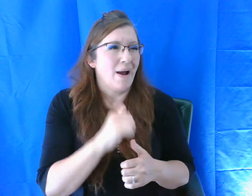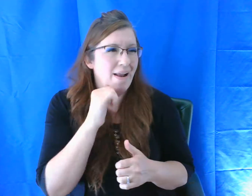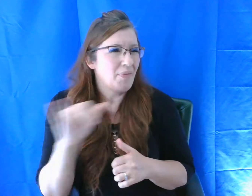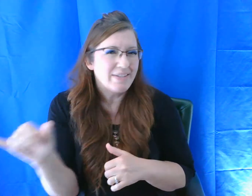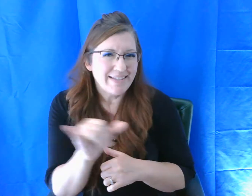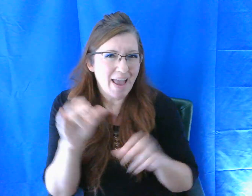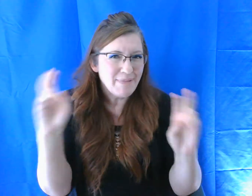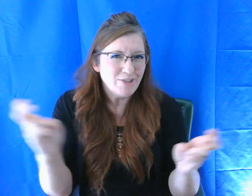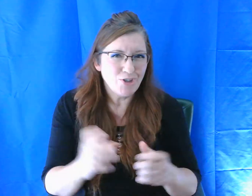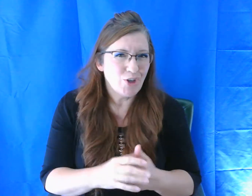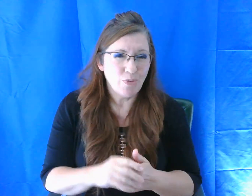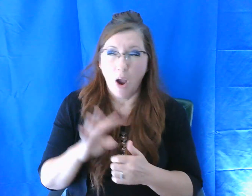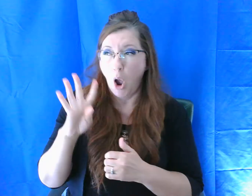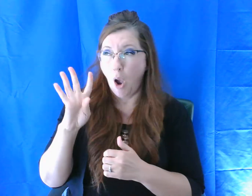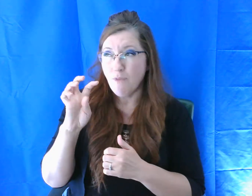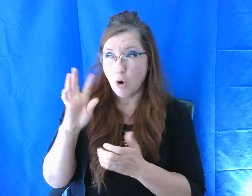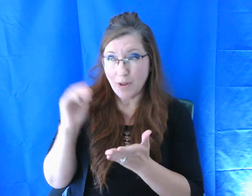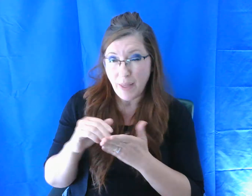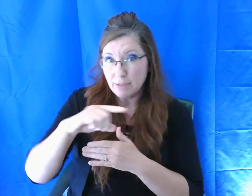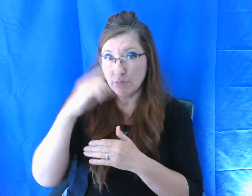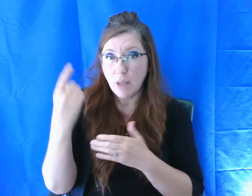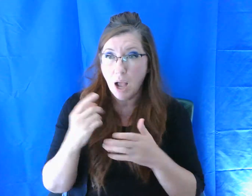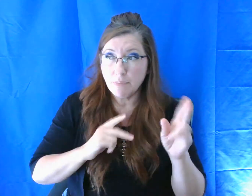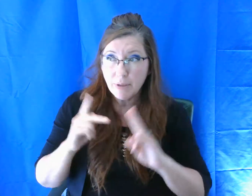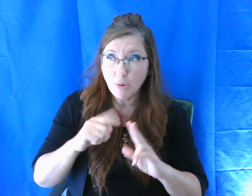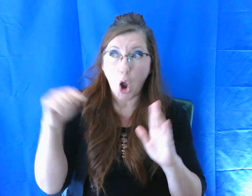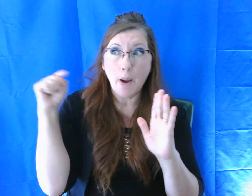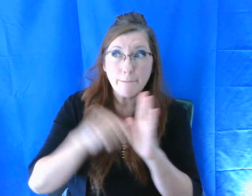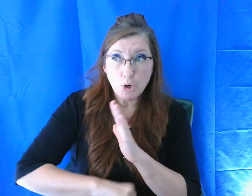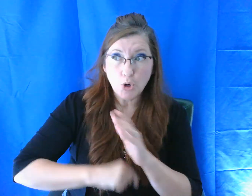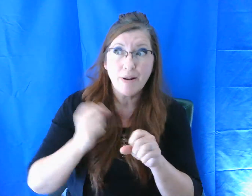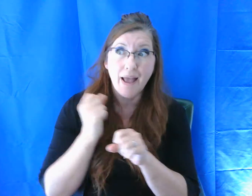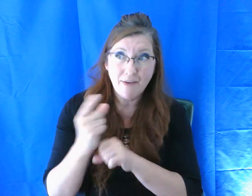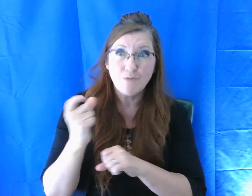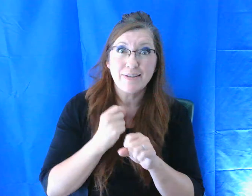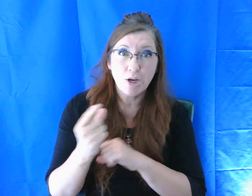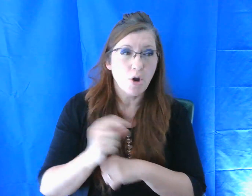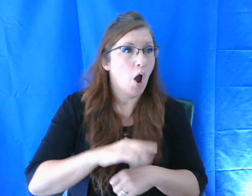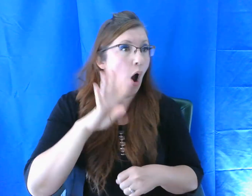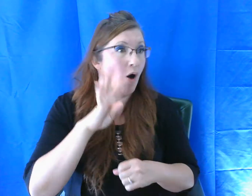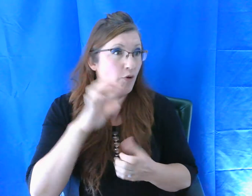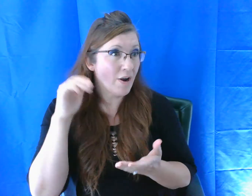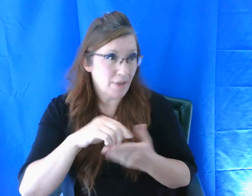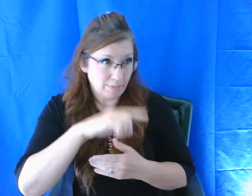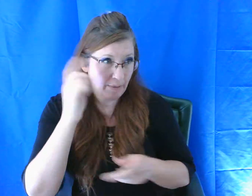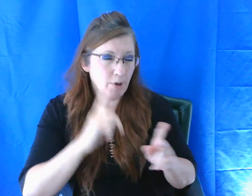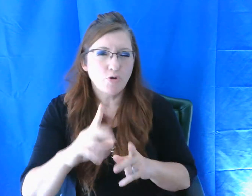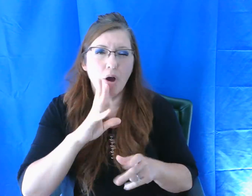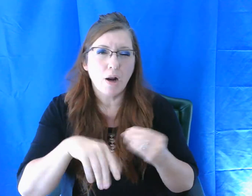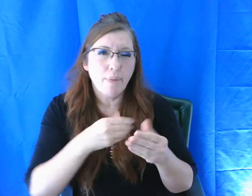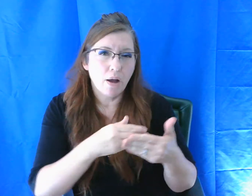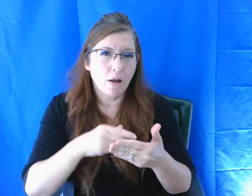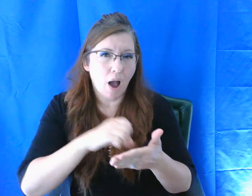issue. 400,000 black people are murdered every year. 400,000? Are you saying abortions? That's murder, yes.